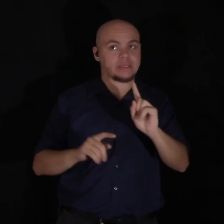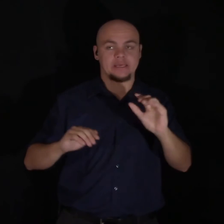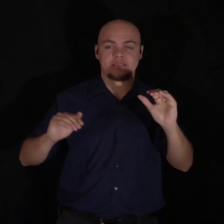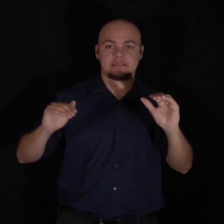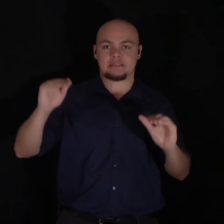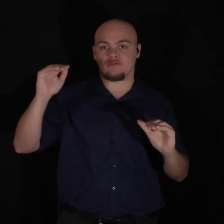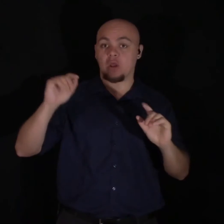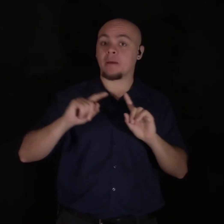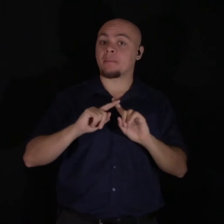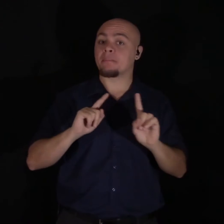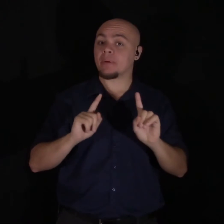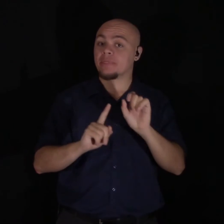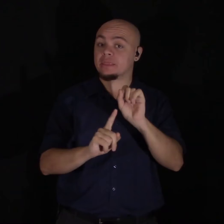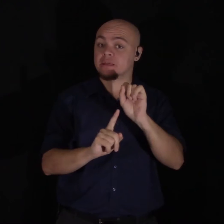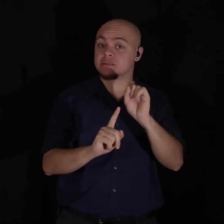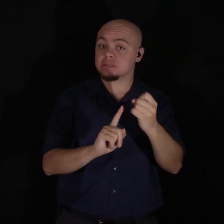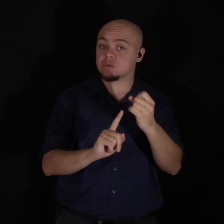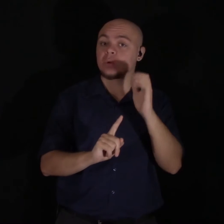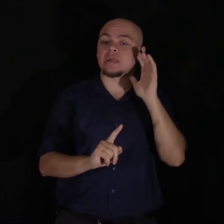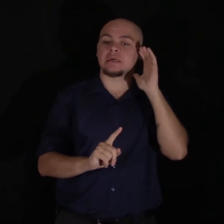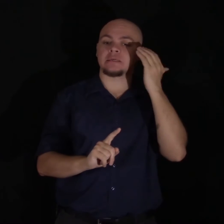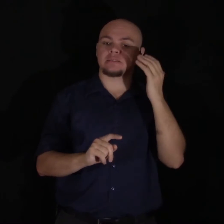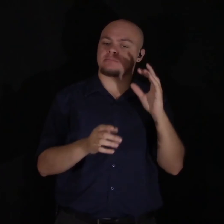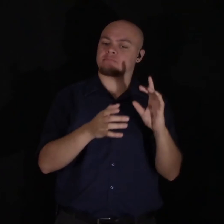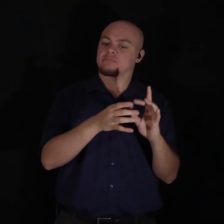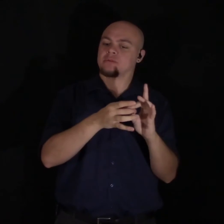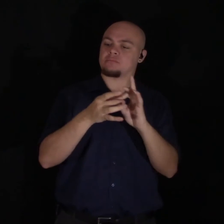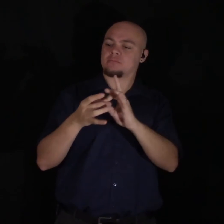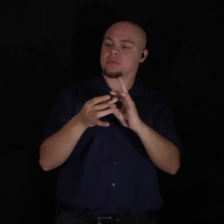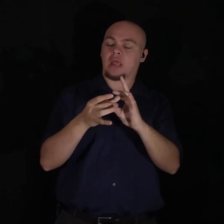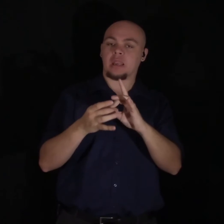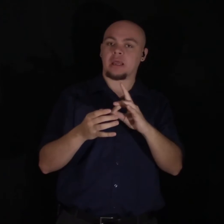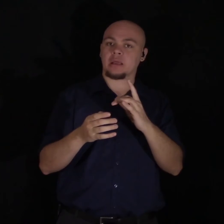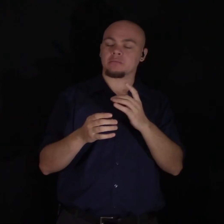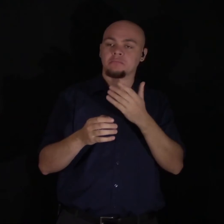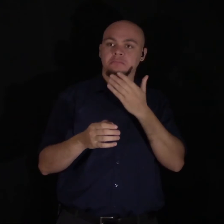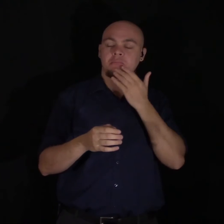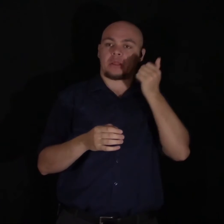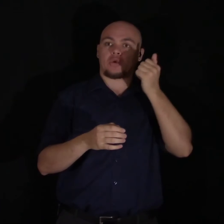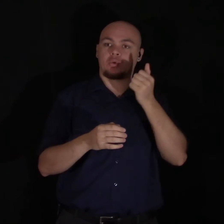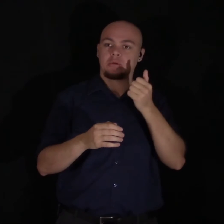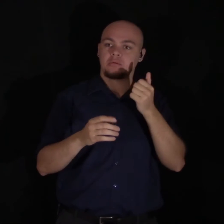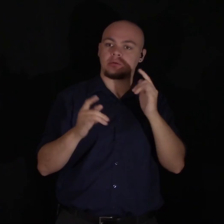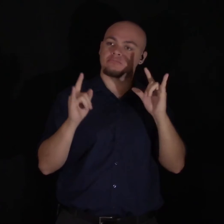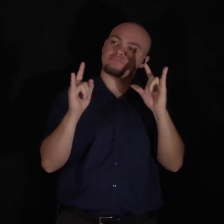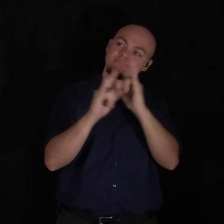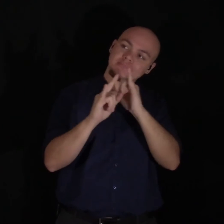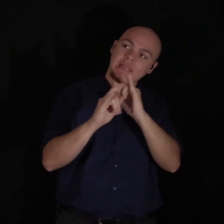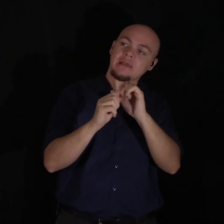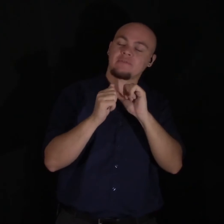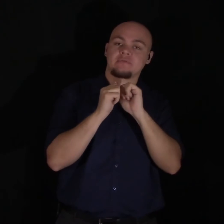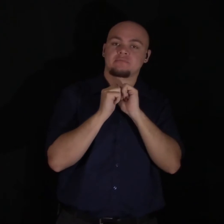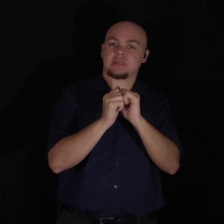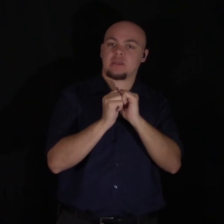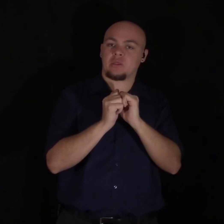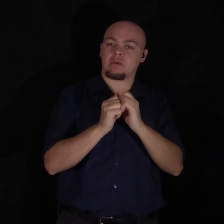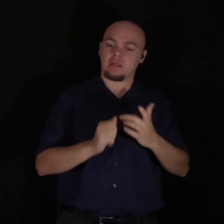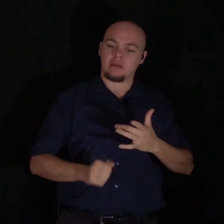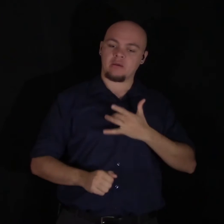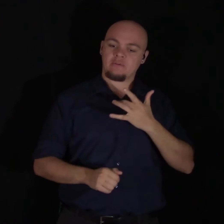this circumstance seemed to unite them only closer in bonds of devoted affection. There was a sense of justice in my